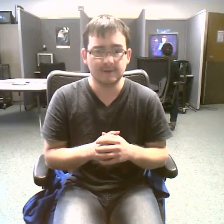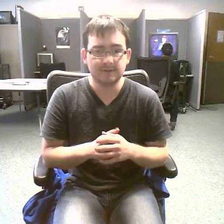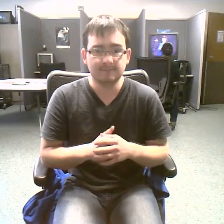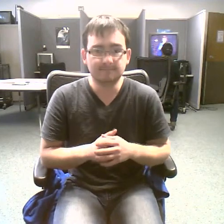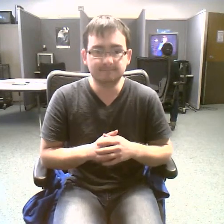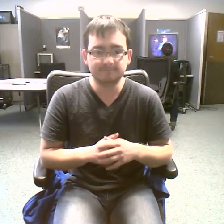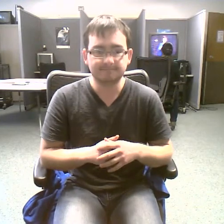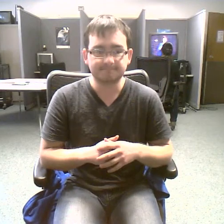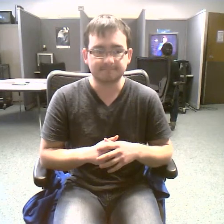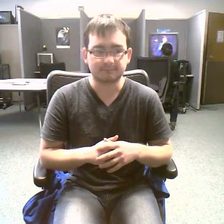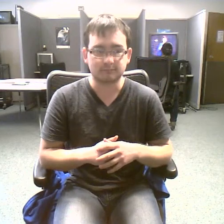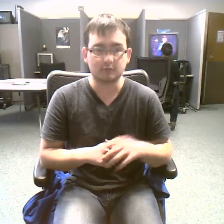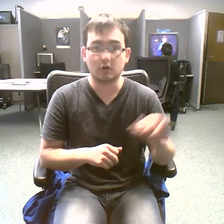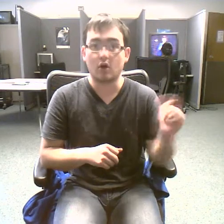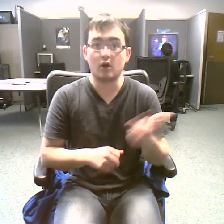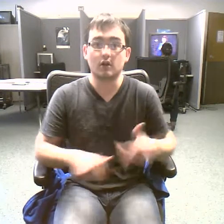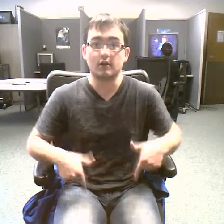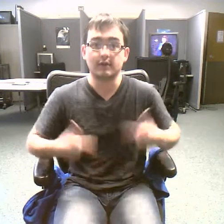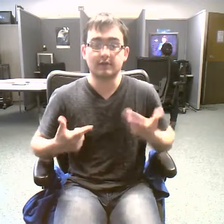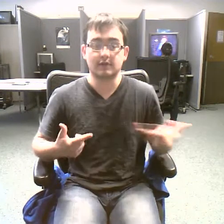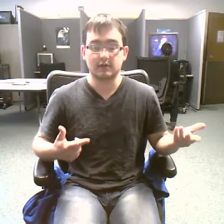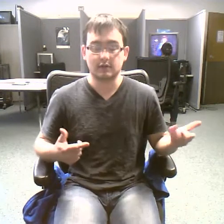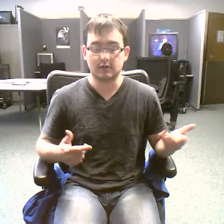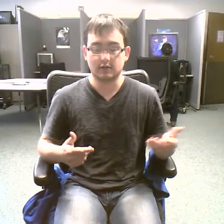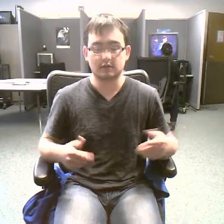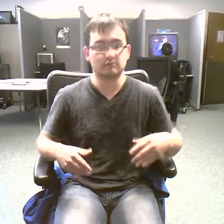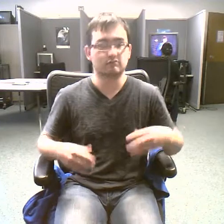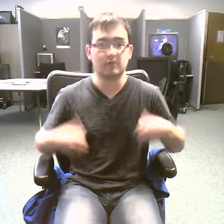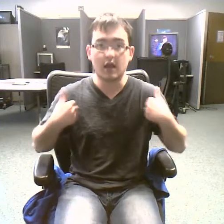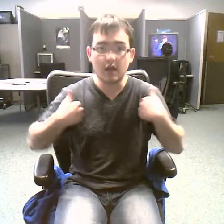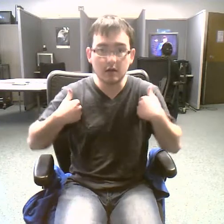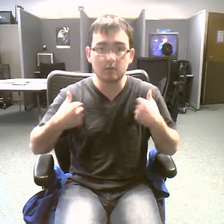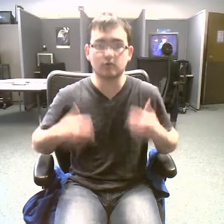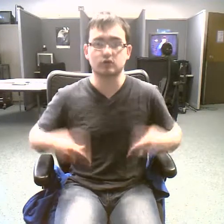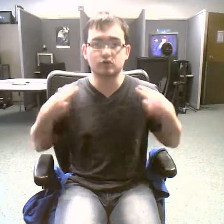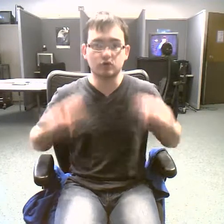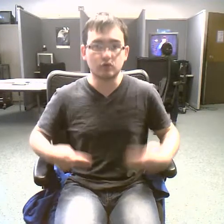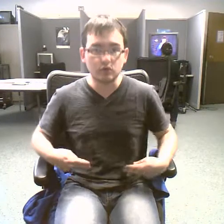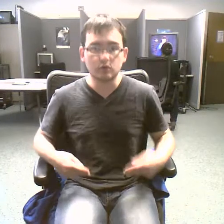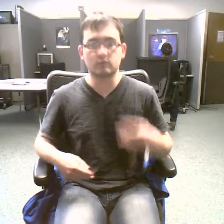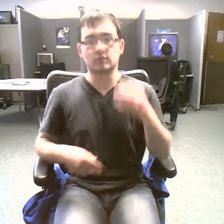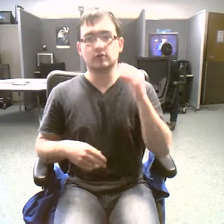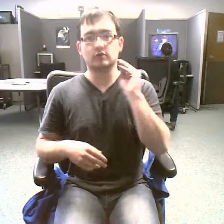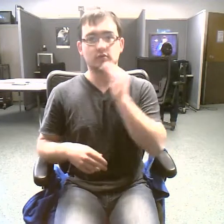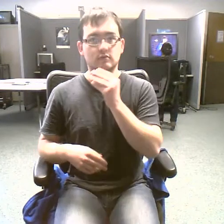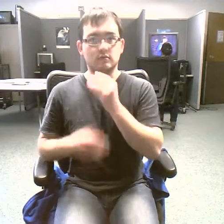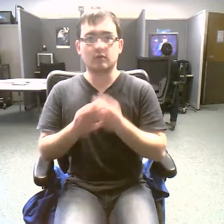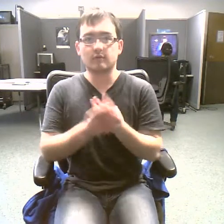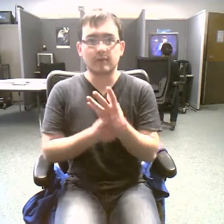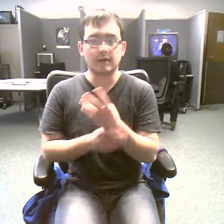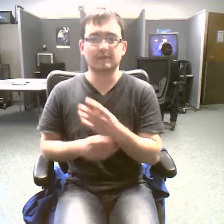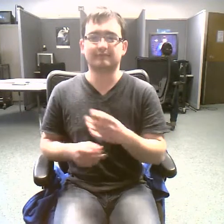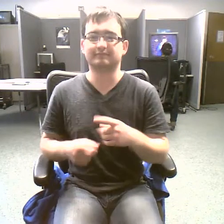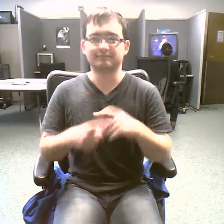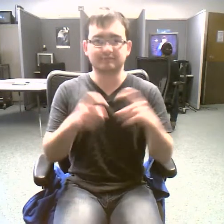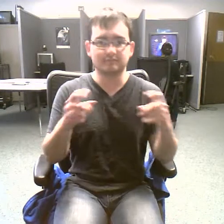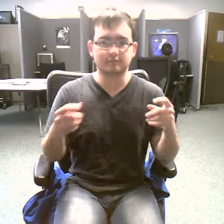All living organisms on Earth are divided into microscopic pieces called cells. There are